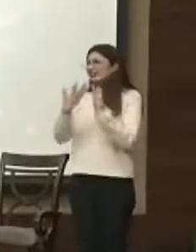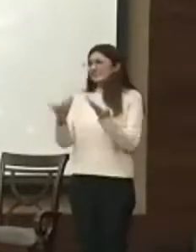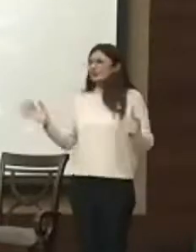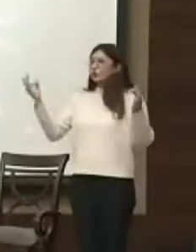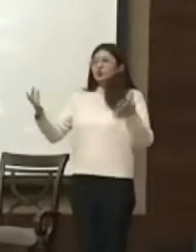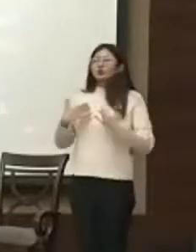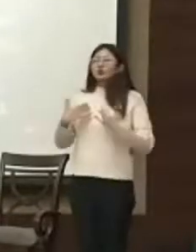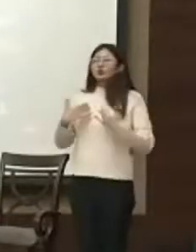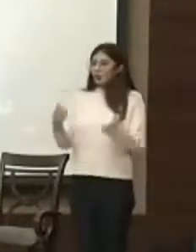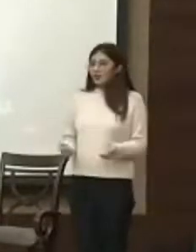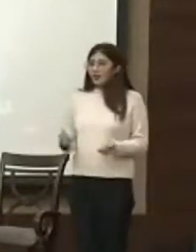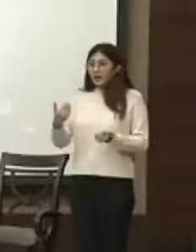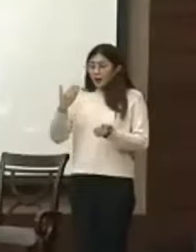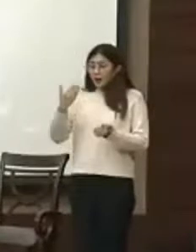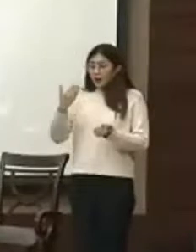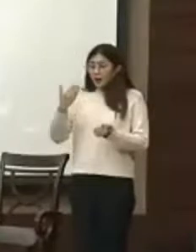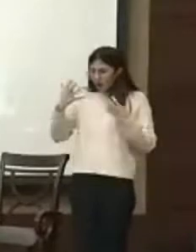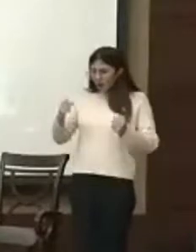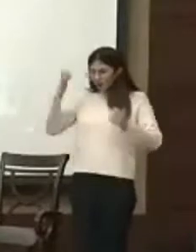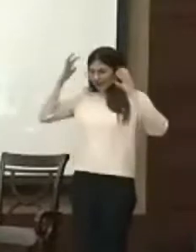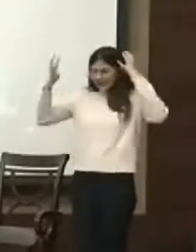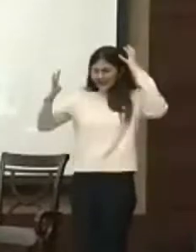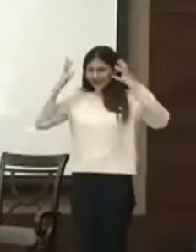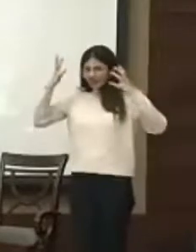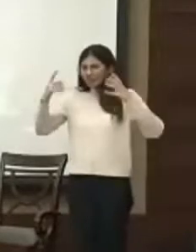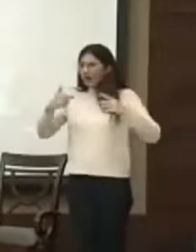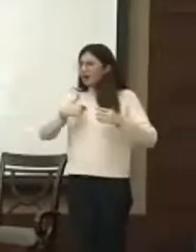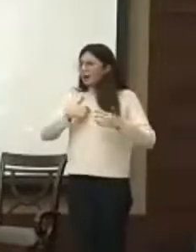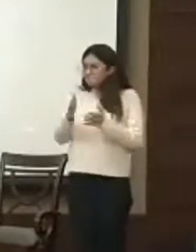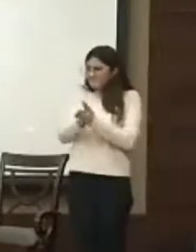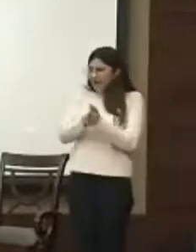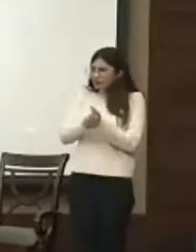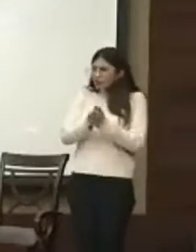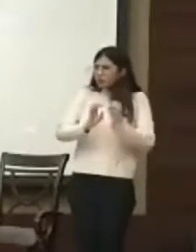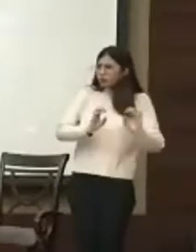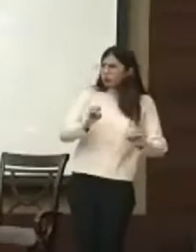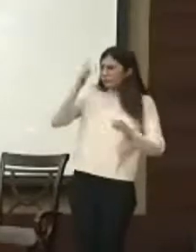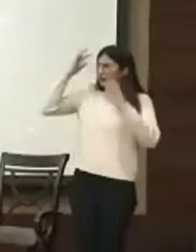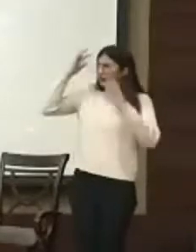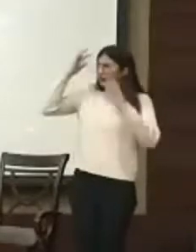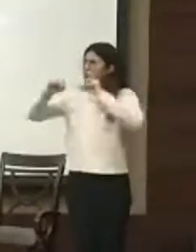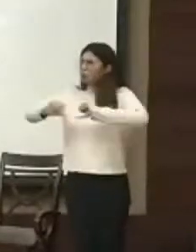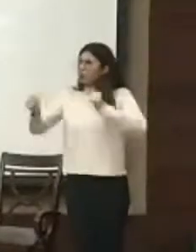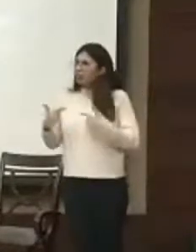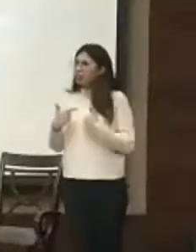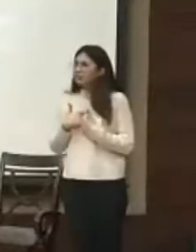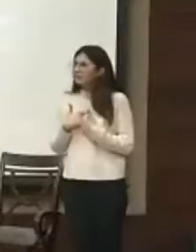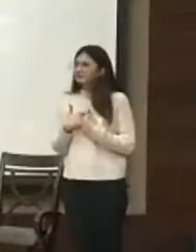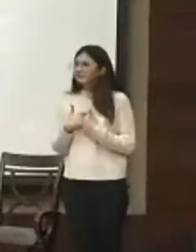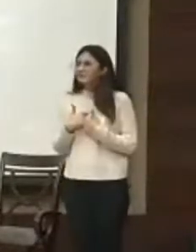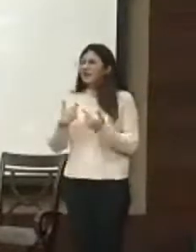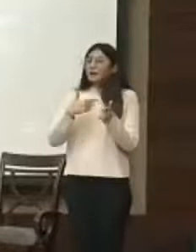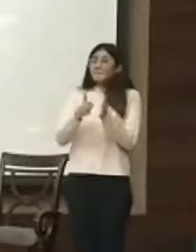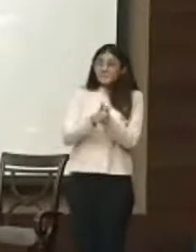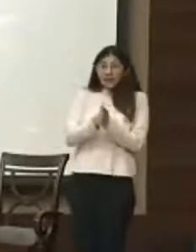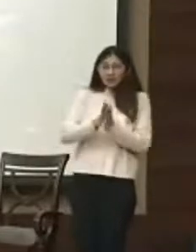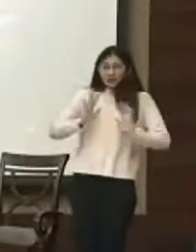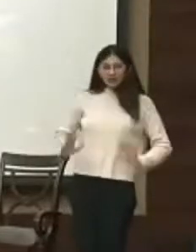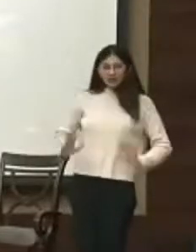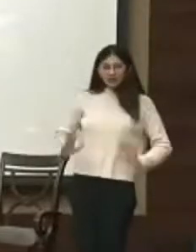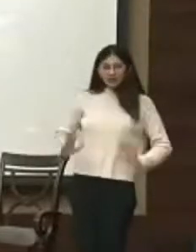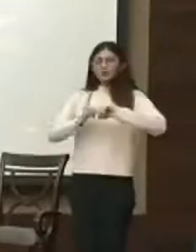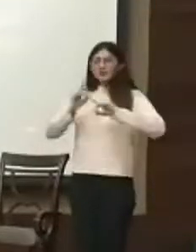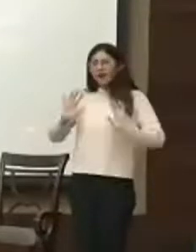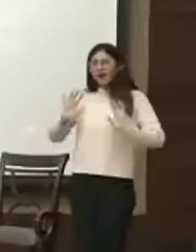creative. So when you're creative, you have to be passionate, you have to be consumed by that idea, and you have to think positively. If